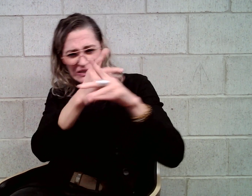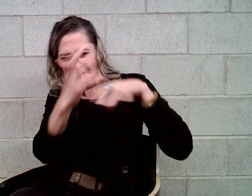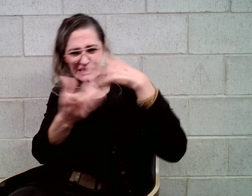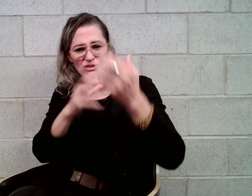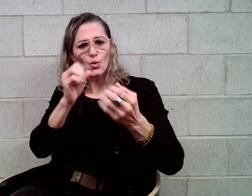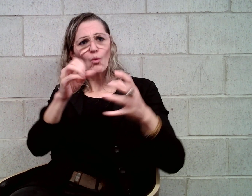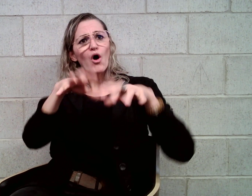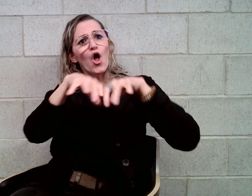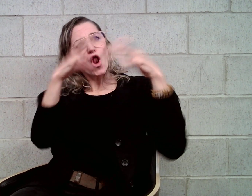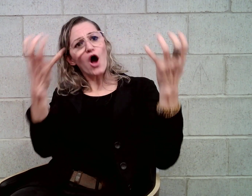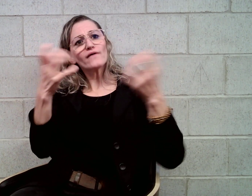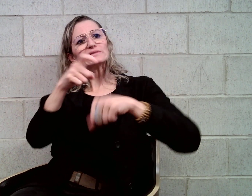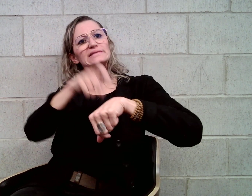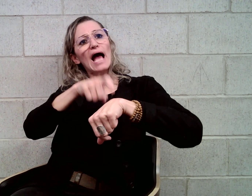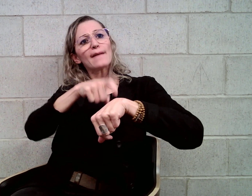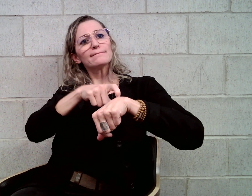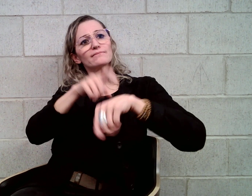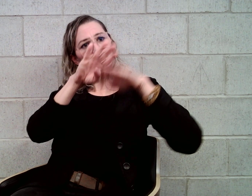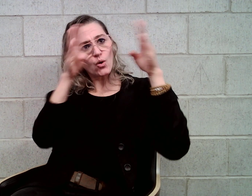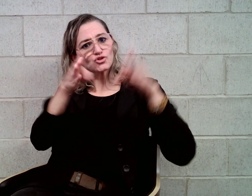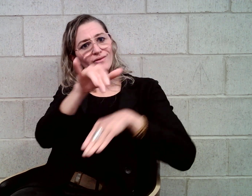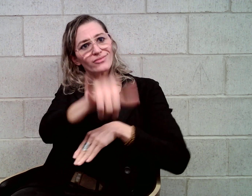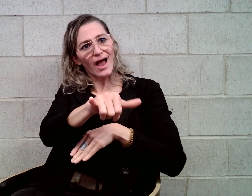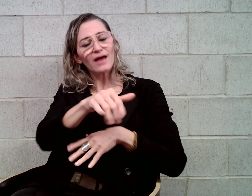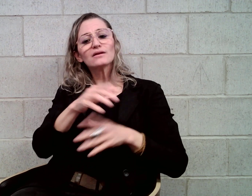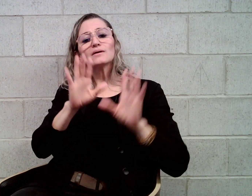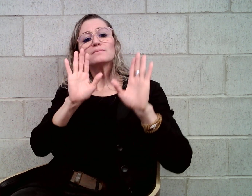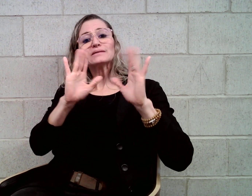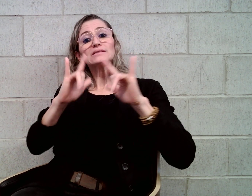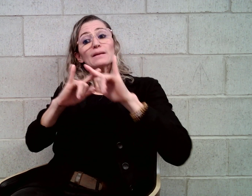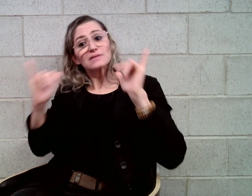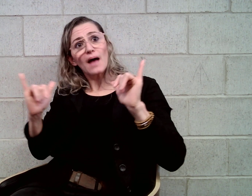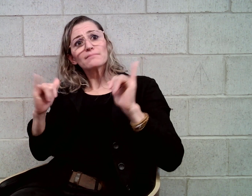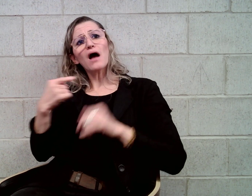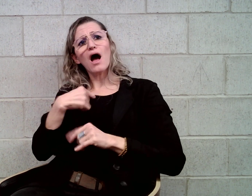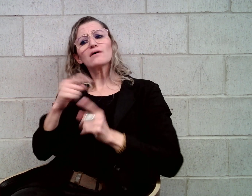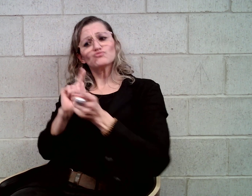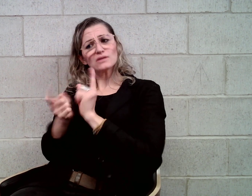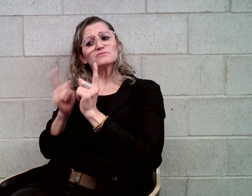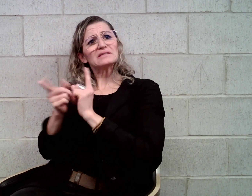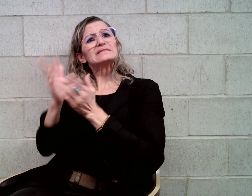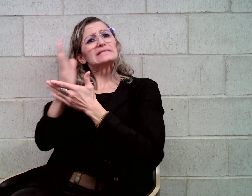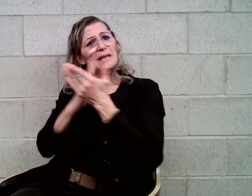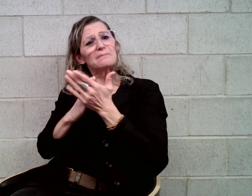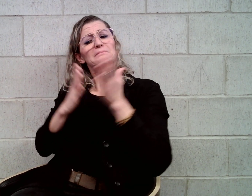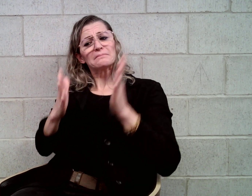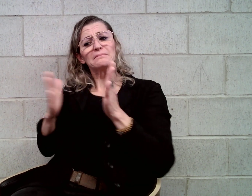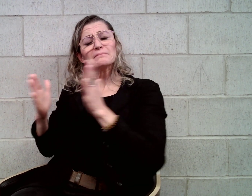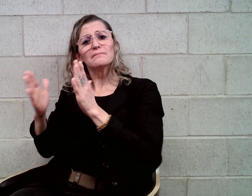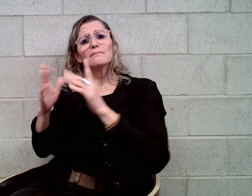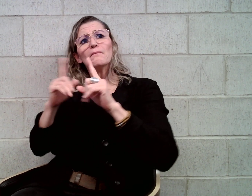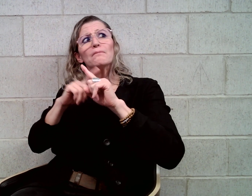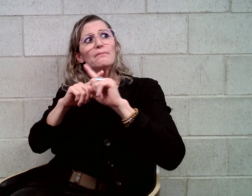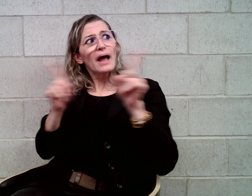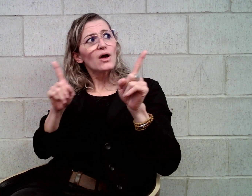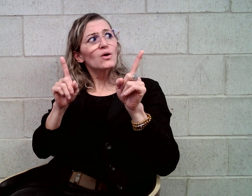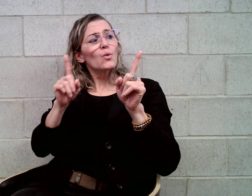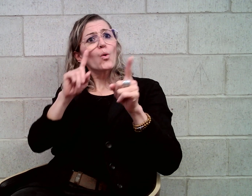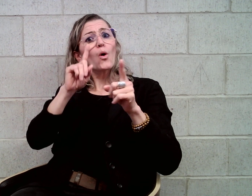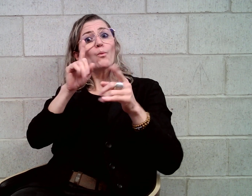because it wasn't integrated enough. So we had to think, how are we going to focus on how do we do this? At the same time, I had to do a